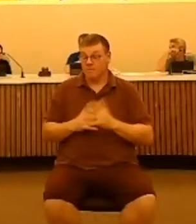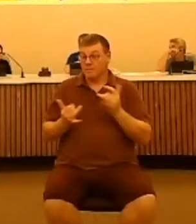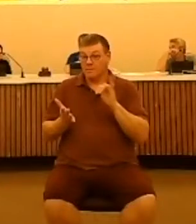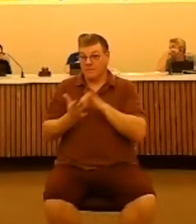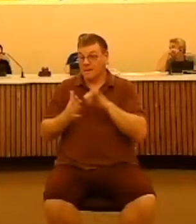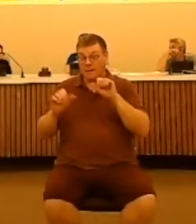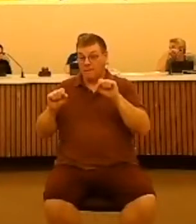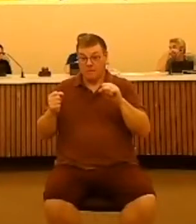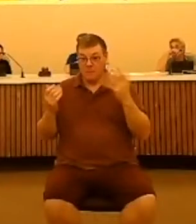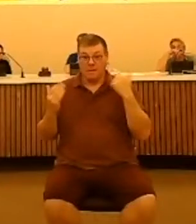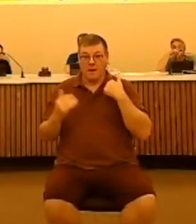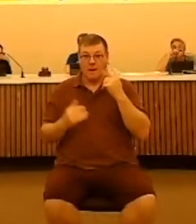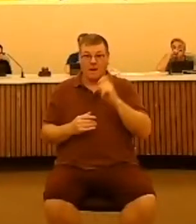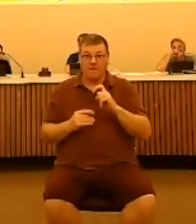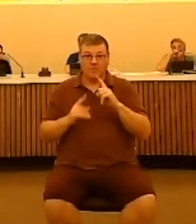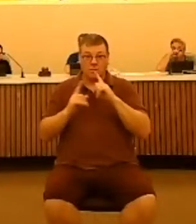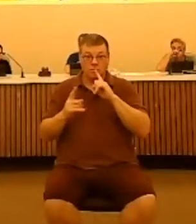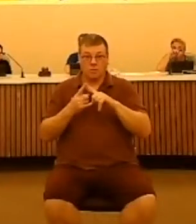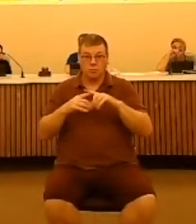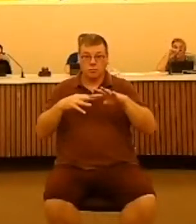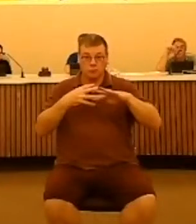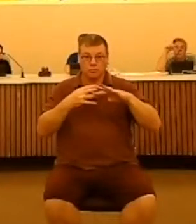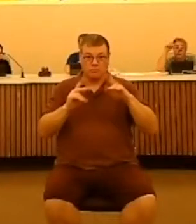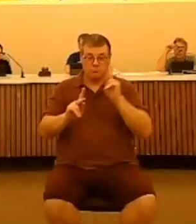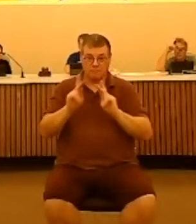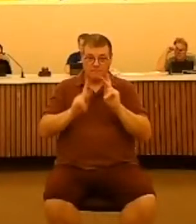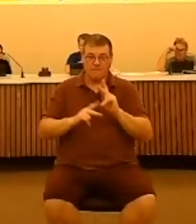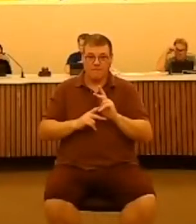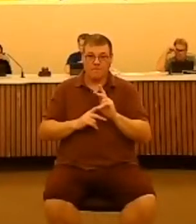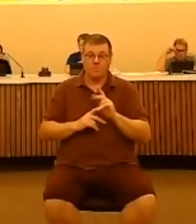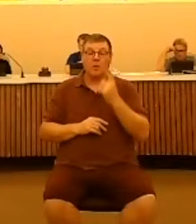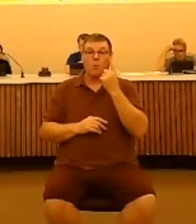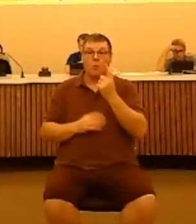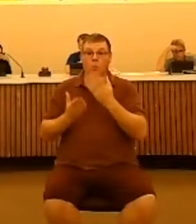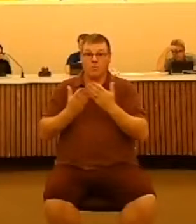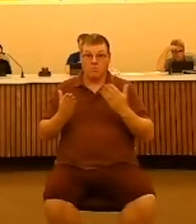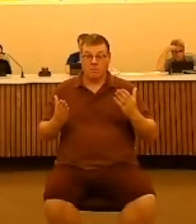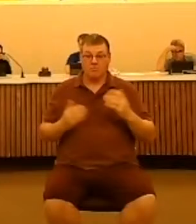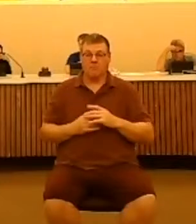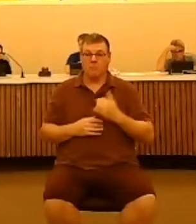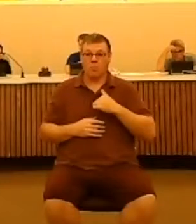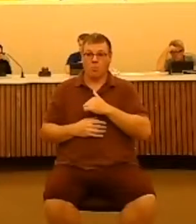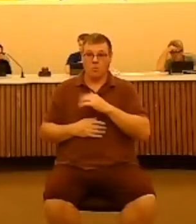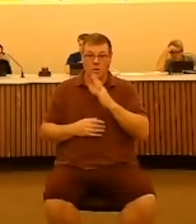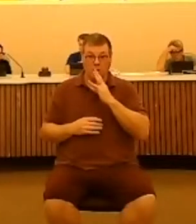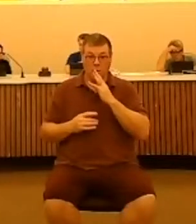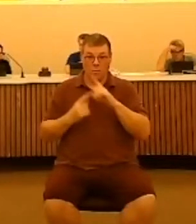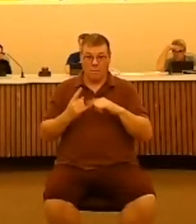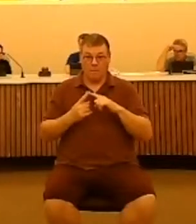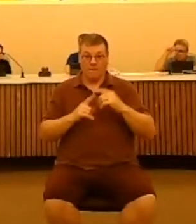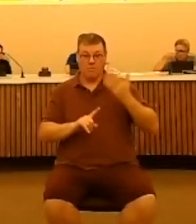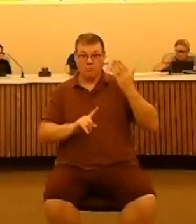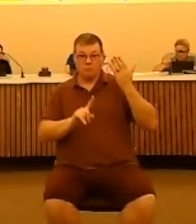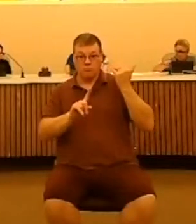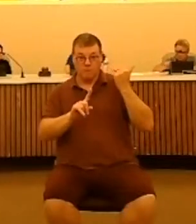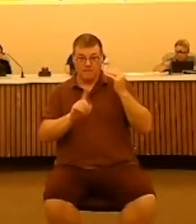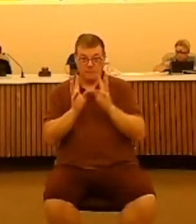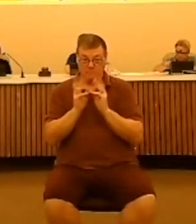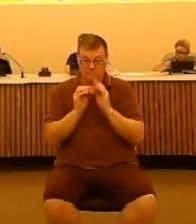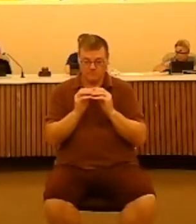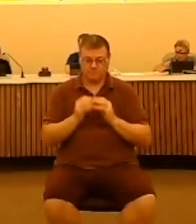I don't know. I'd have to talk to our drainage folks, but one of the things that we had talked about at a previous hearing